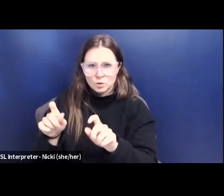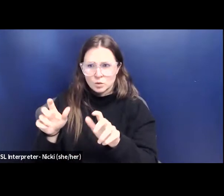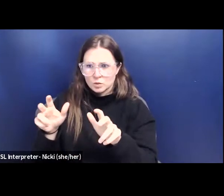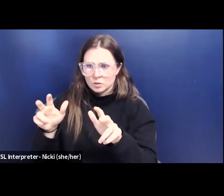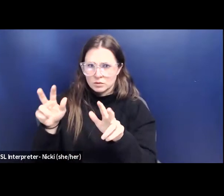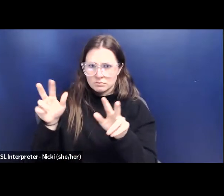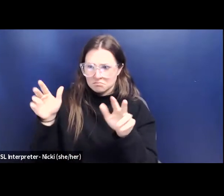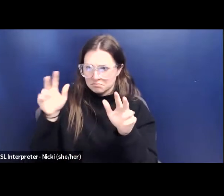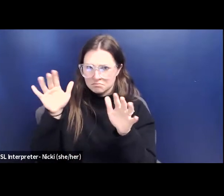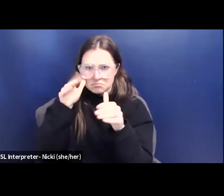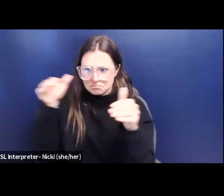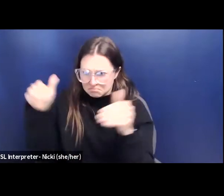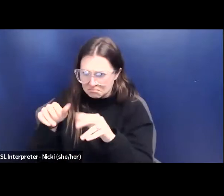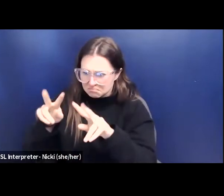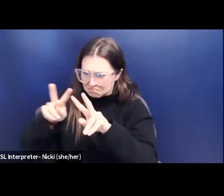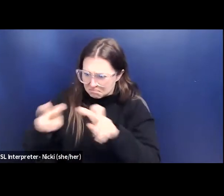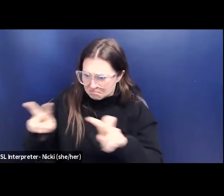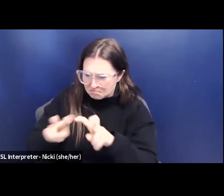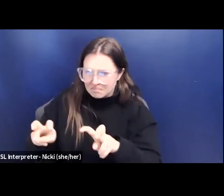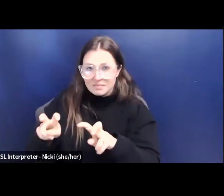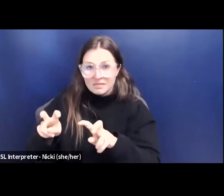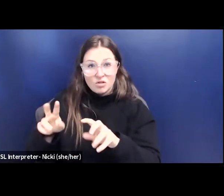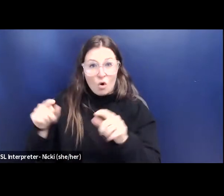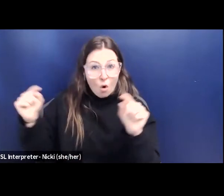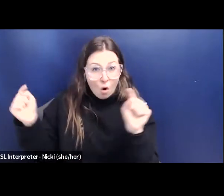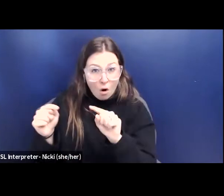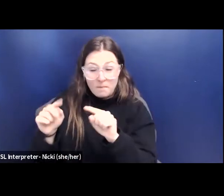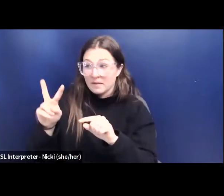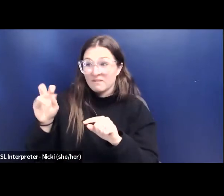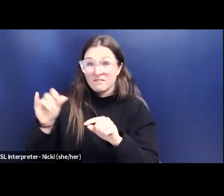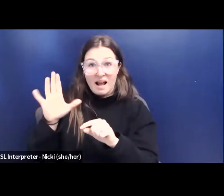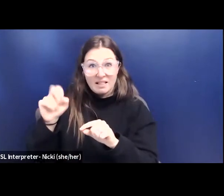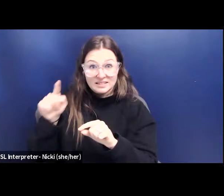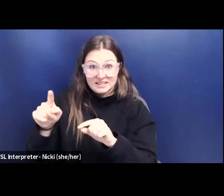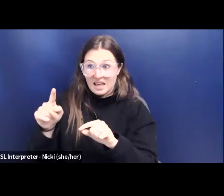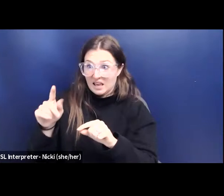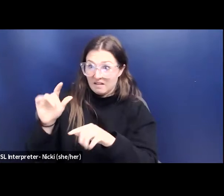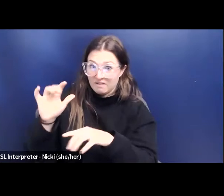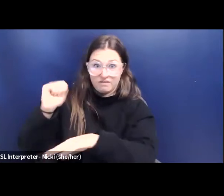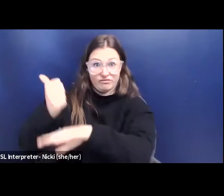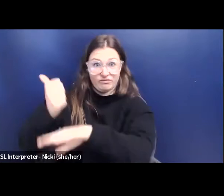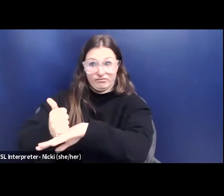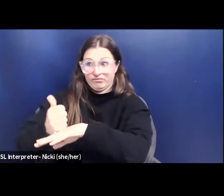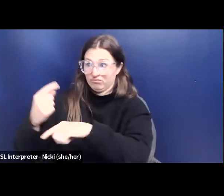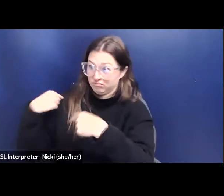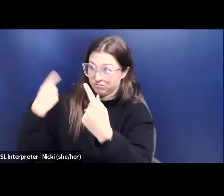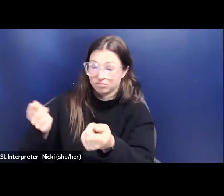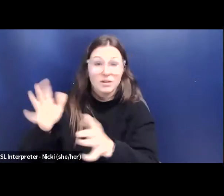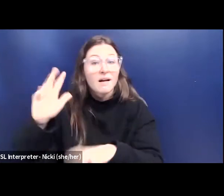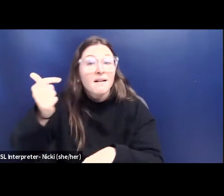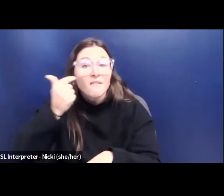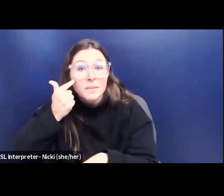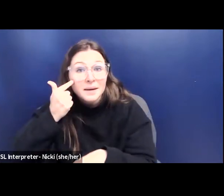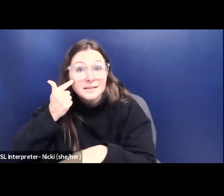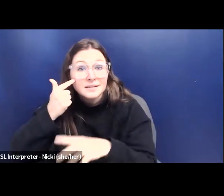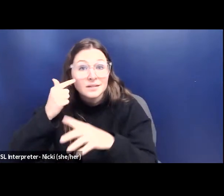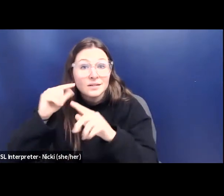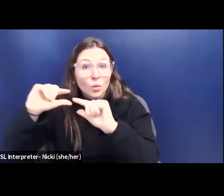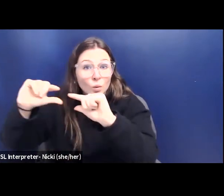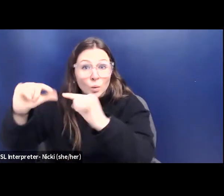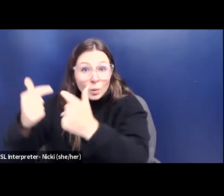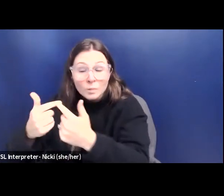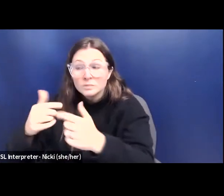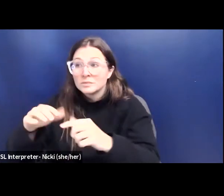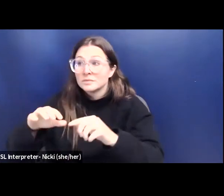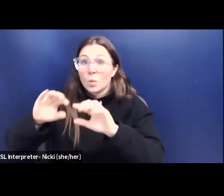harm and violence that they're responsible for. And that includes nonprofits, that includes governmental institutions, and all other kinds of